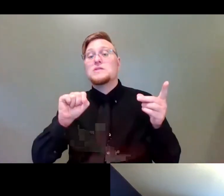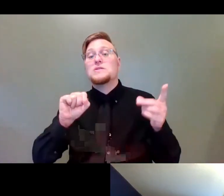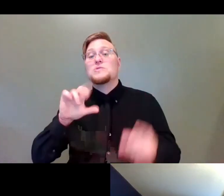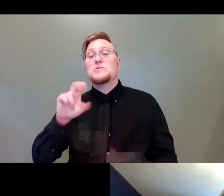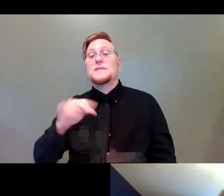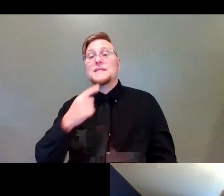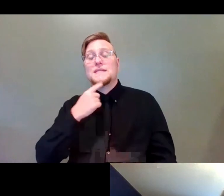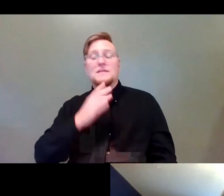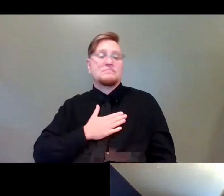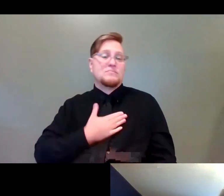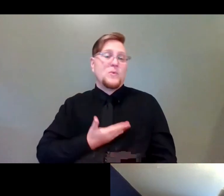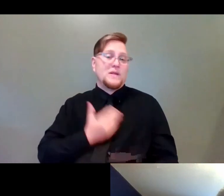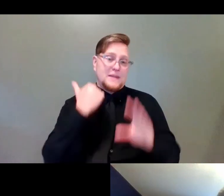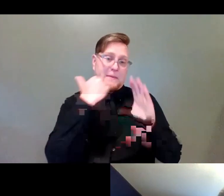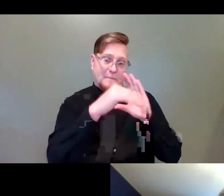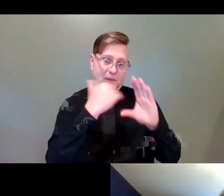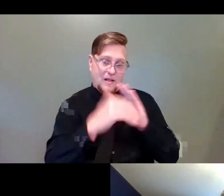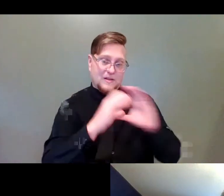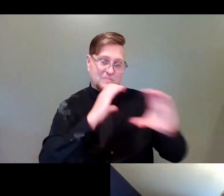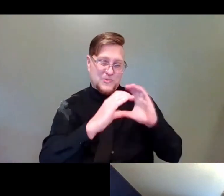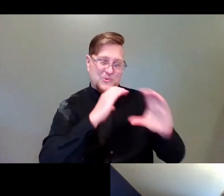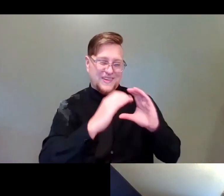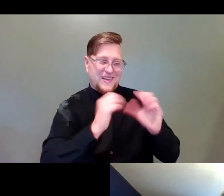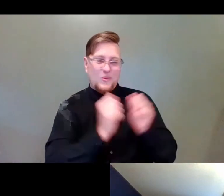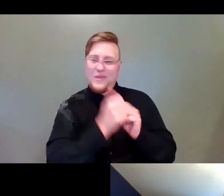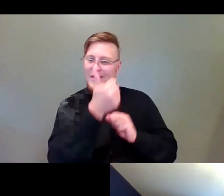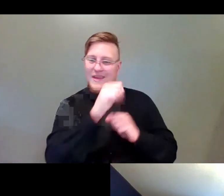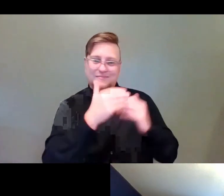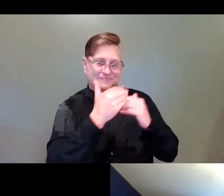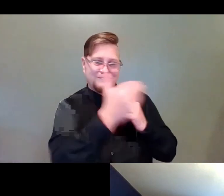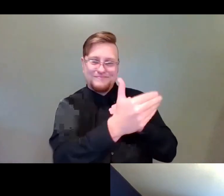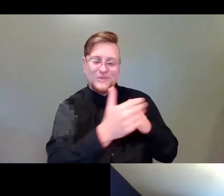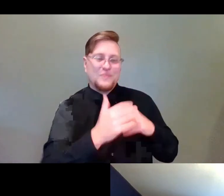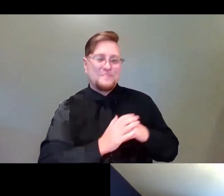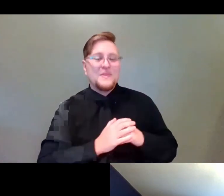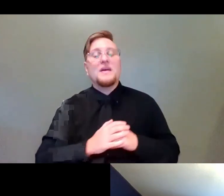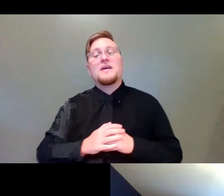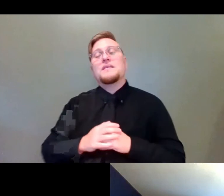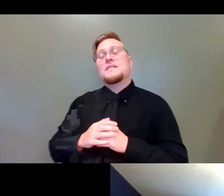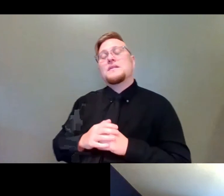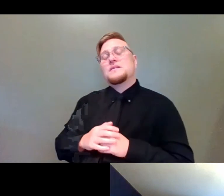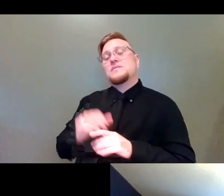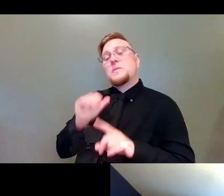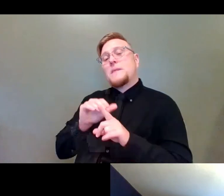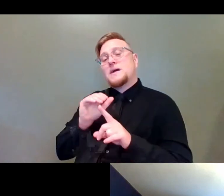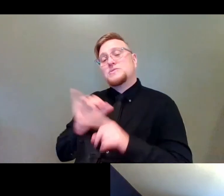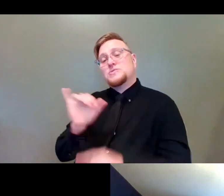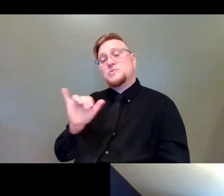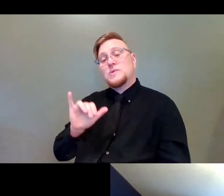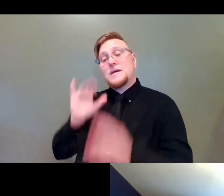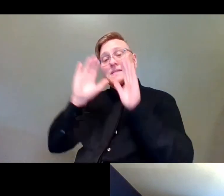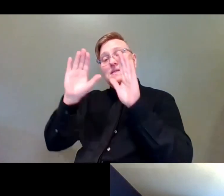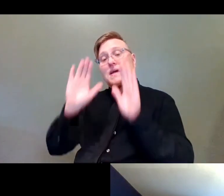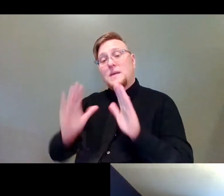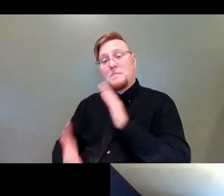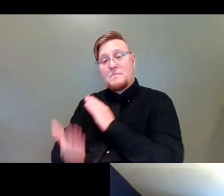to communicate with you more on any questions you might have. I'd like to also remind you all that on Sunday morning at